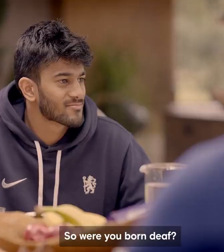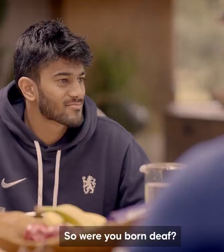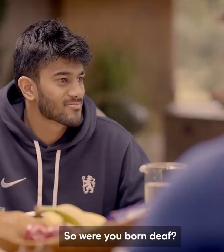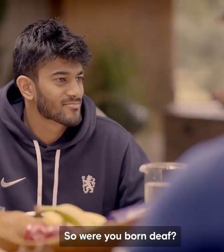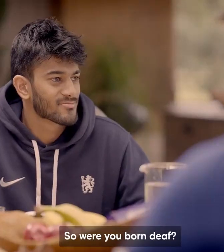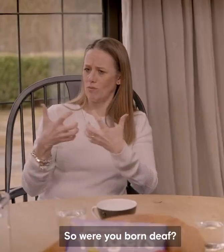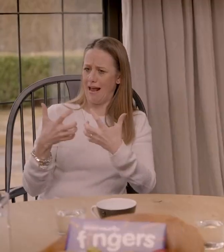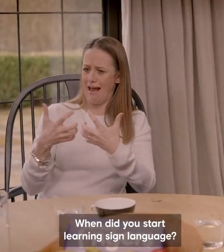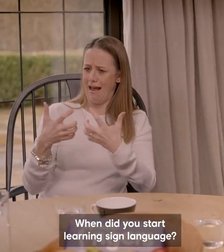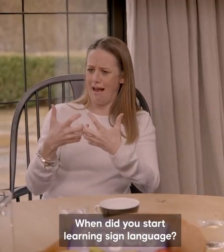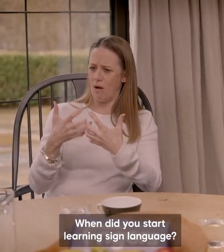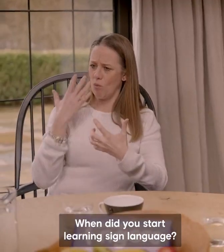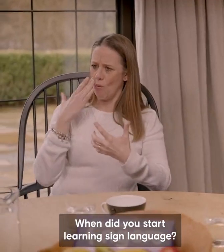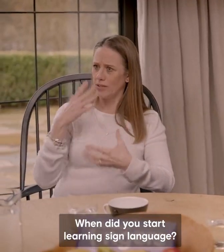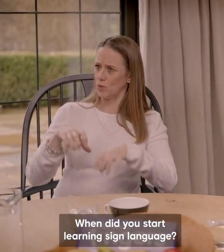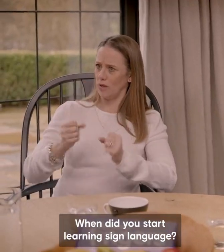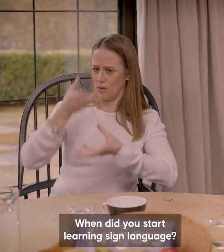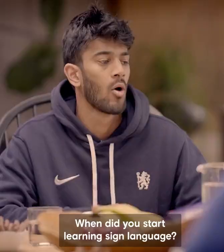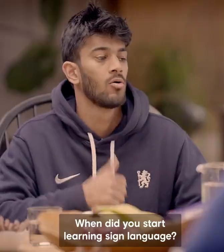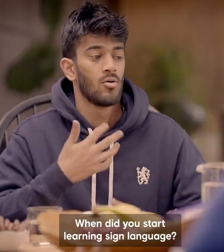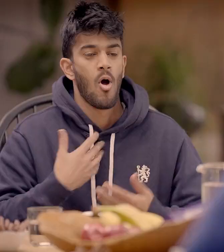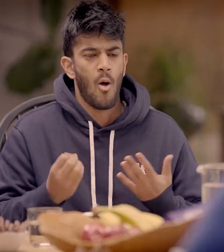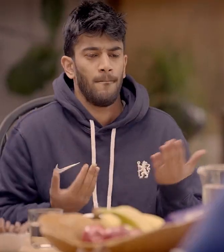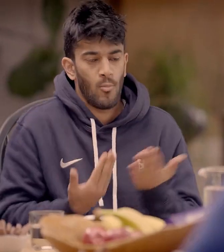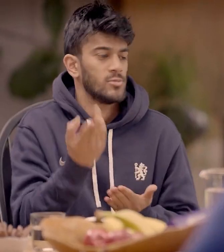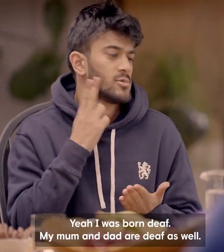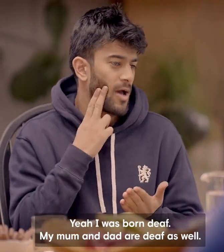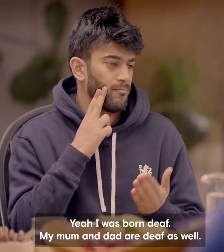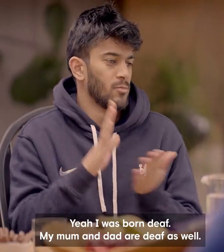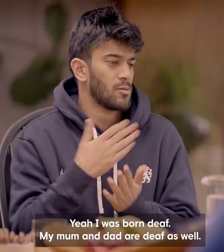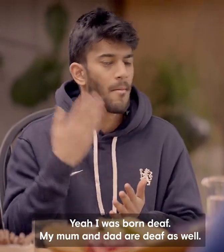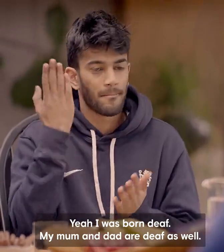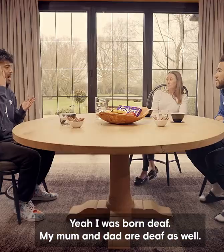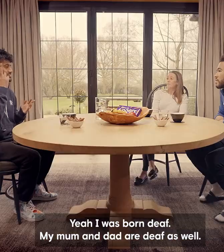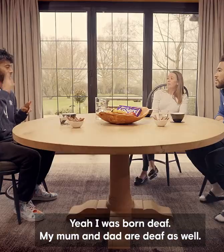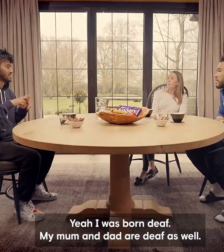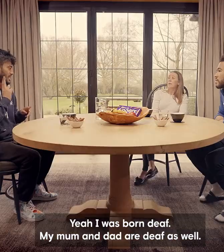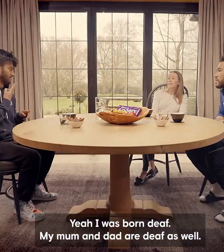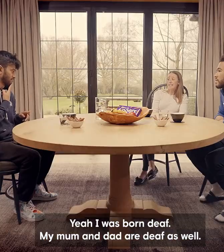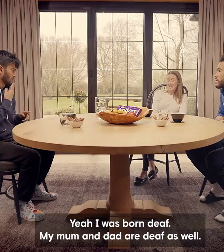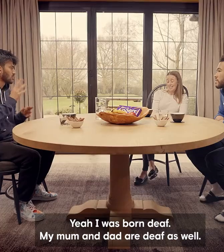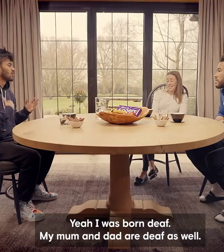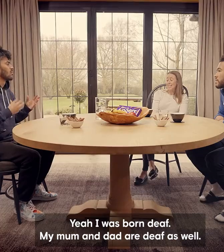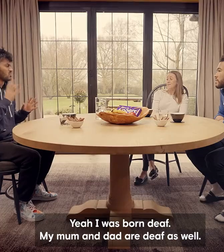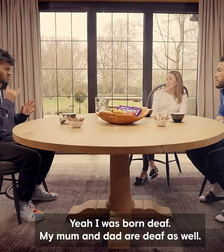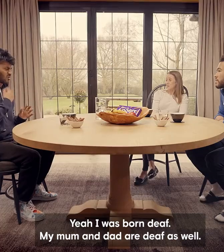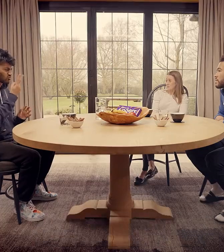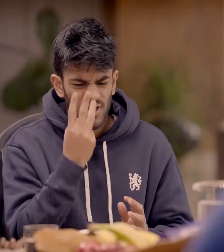born deaf? Like, when did you start learning sign language? Yeah, I was born deaf. My mum and dad are deaf as well.